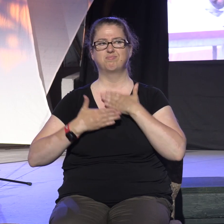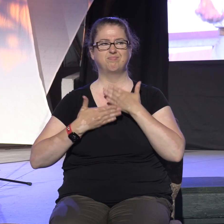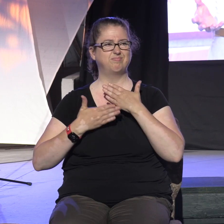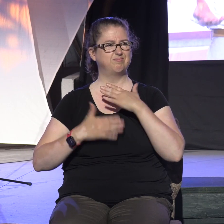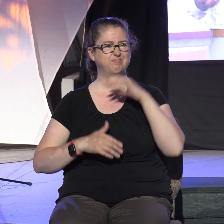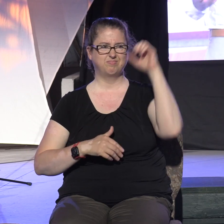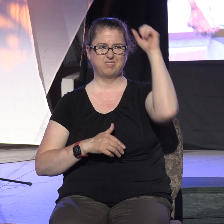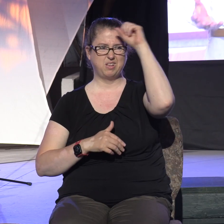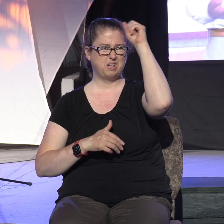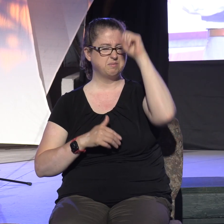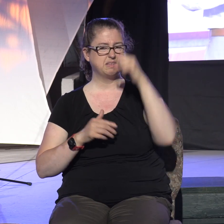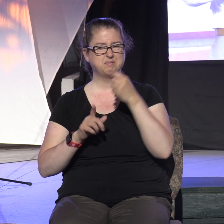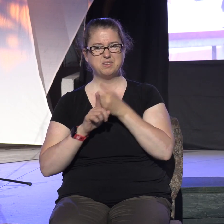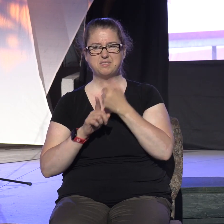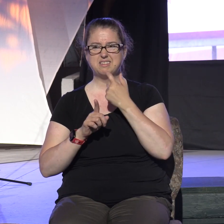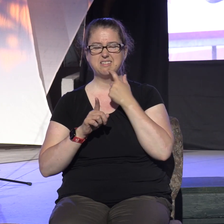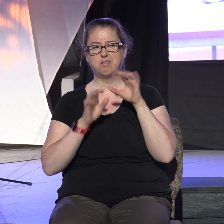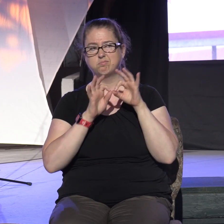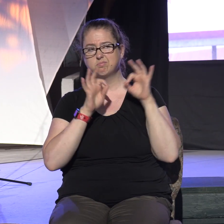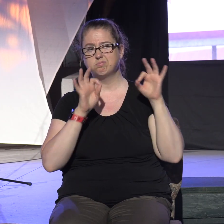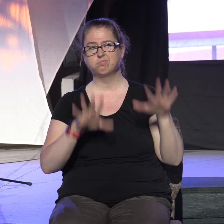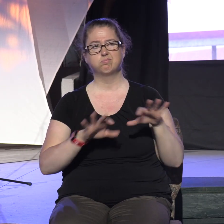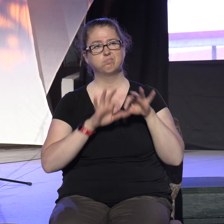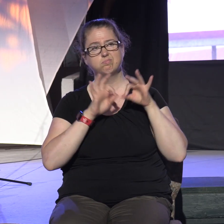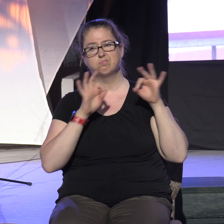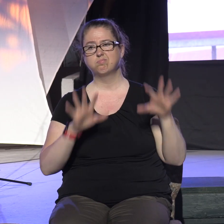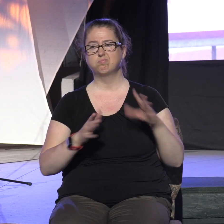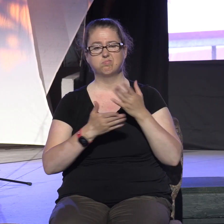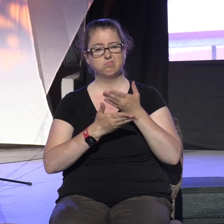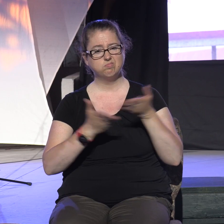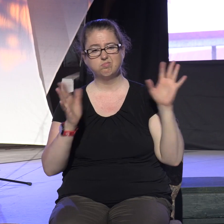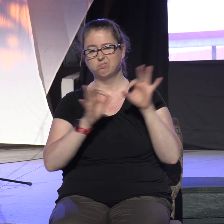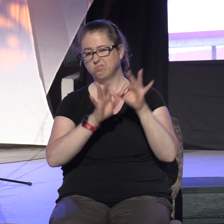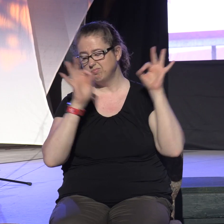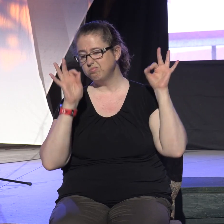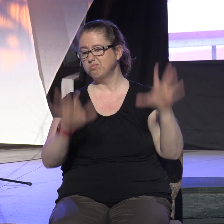One paraphrase renders that verse, it's all cotton candy.